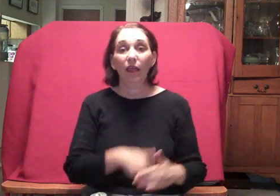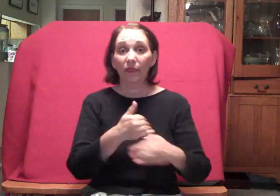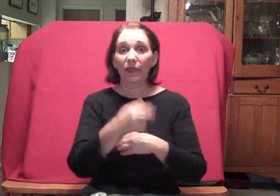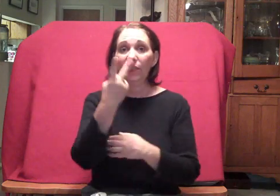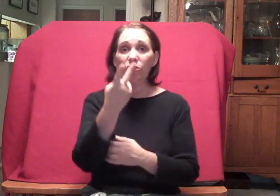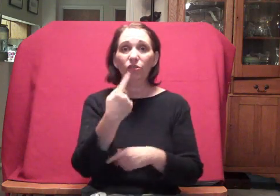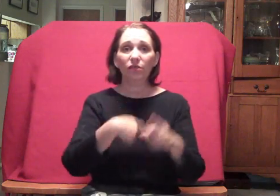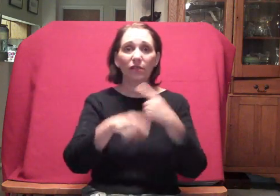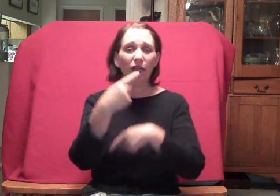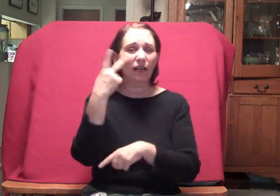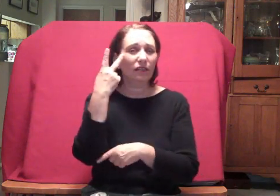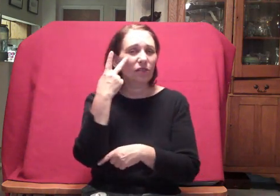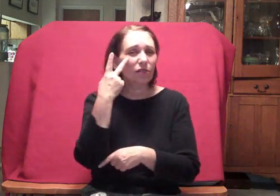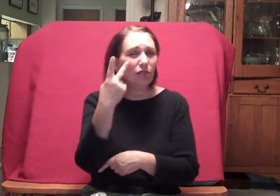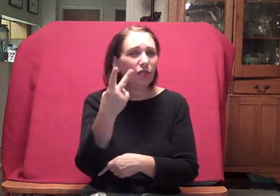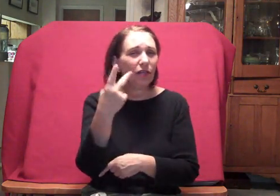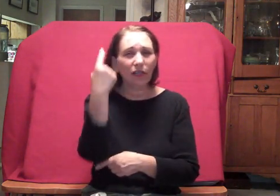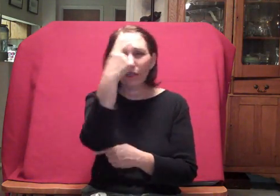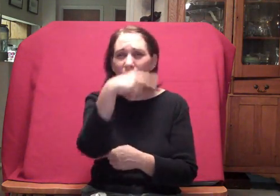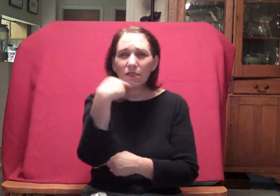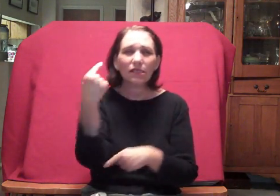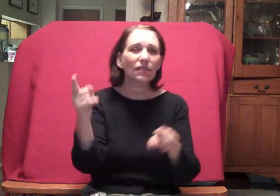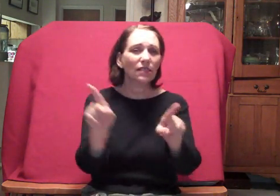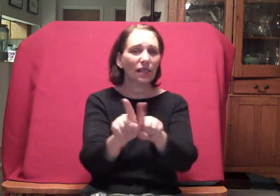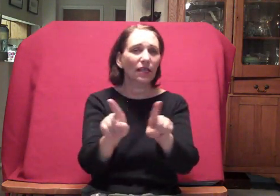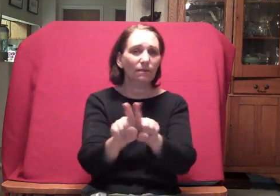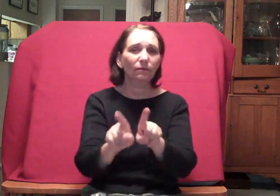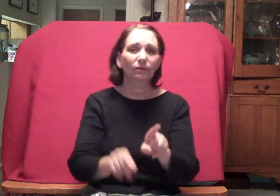The next two signs look the same,